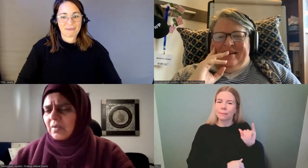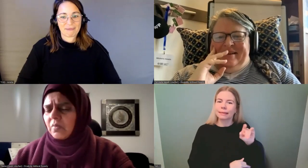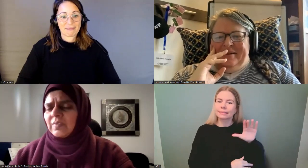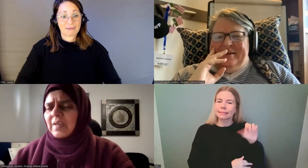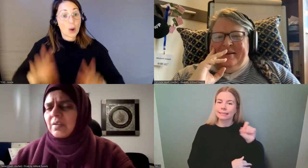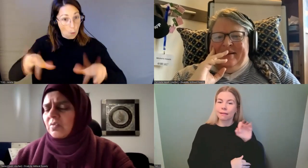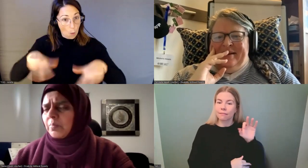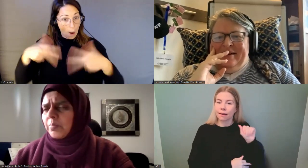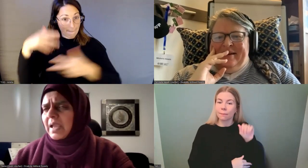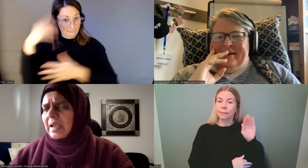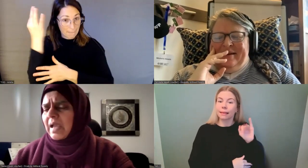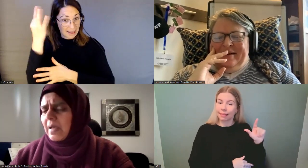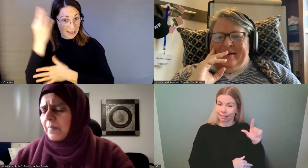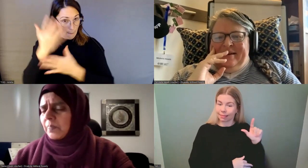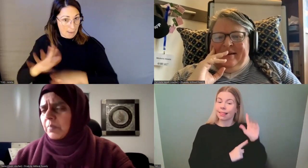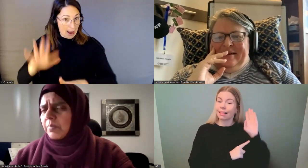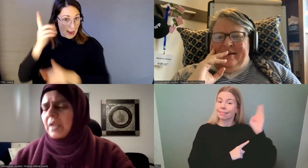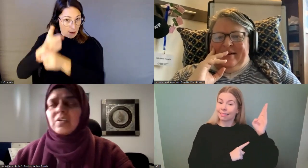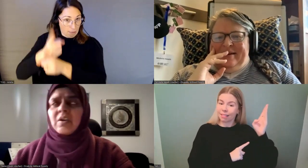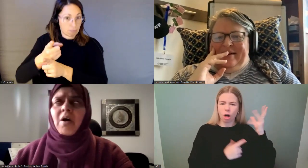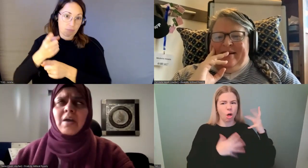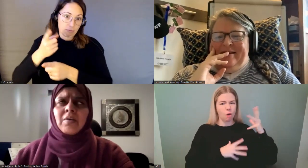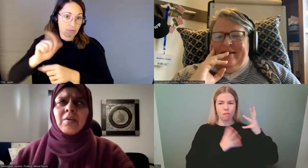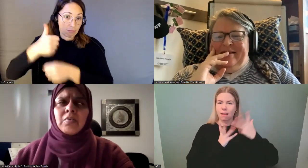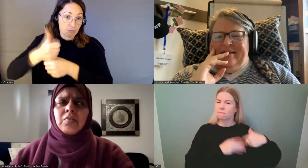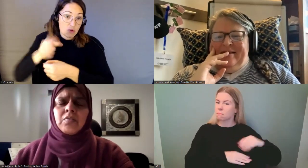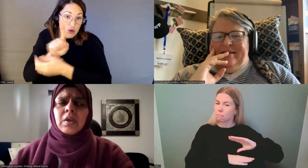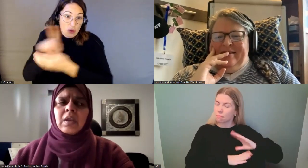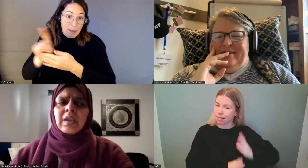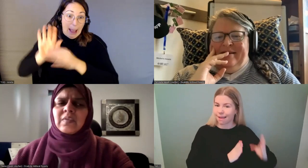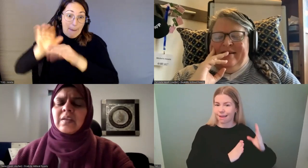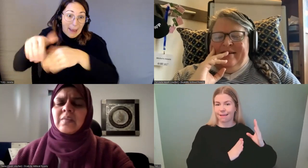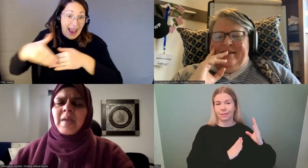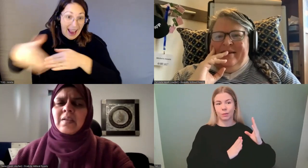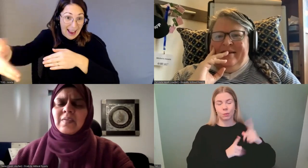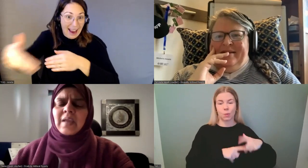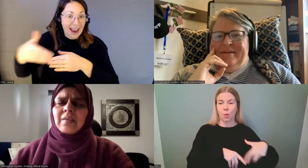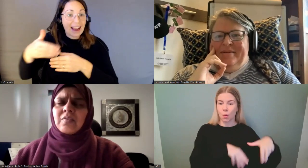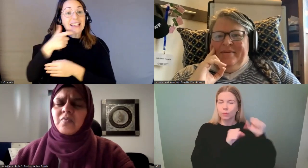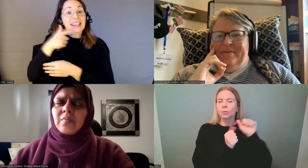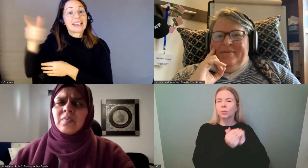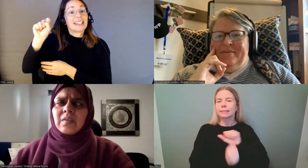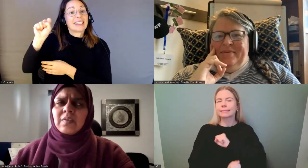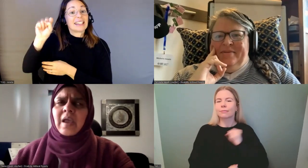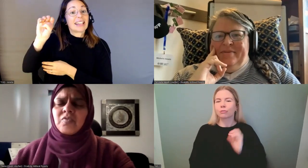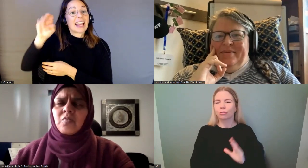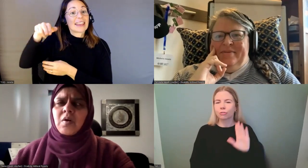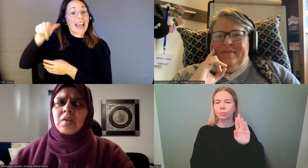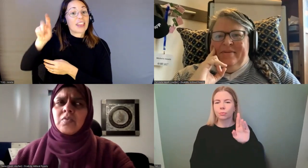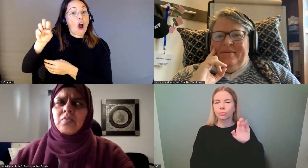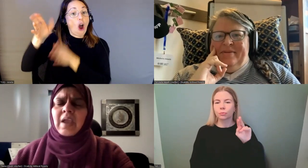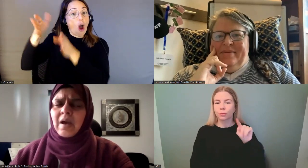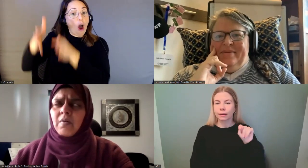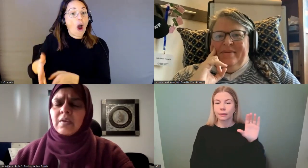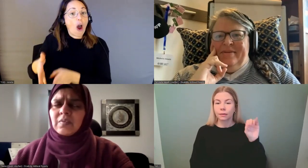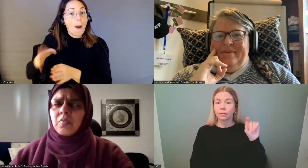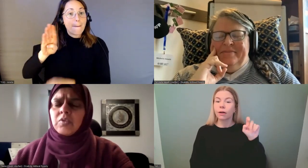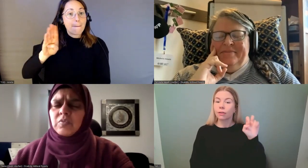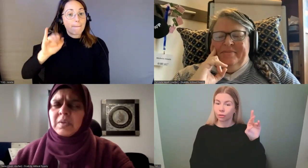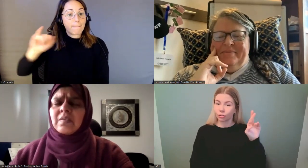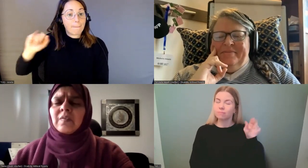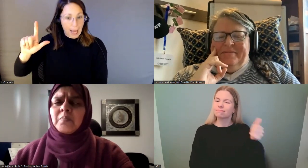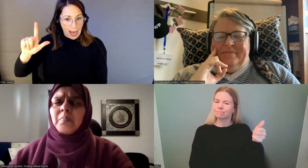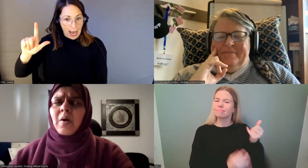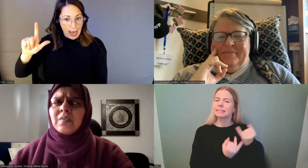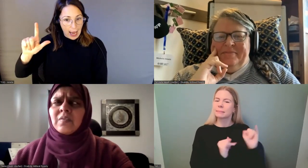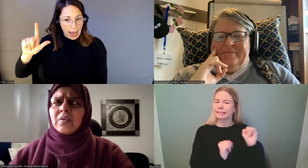that with Senator Brent Cotter, who is an independent senator from Saskatchewan, who now is going